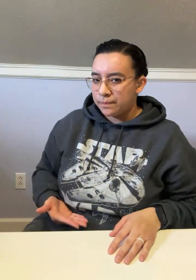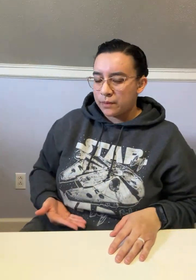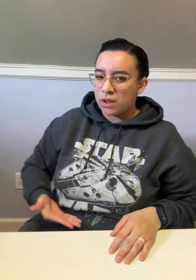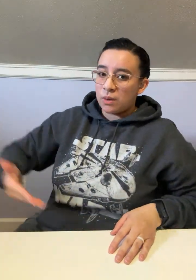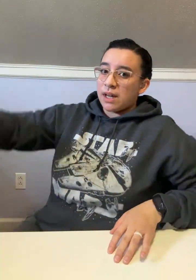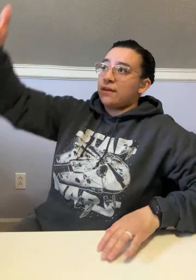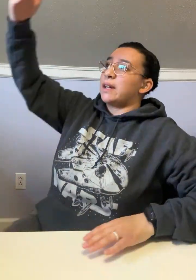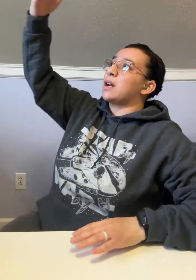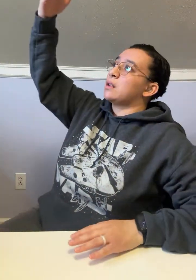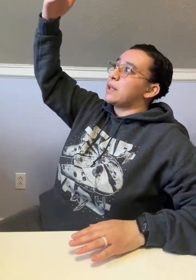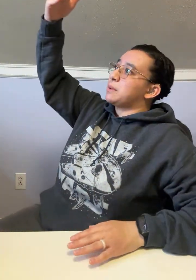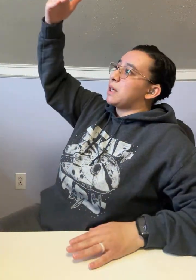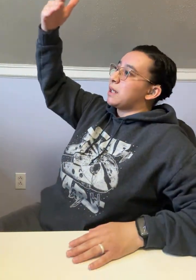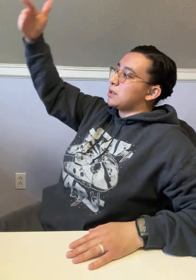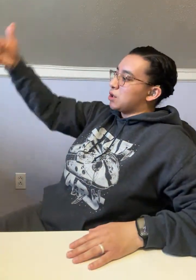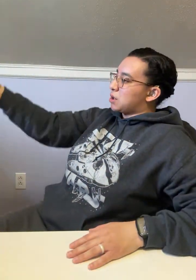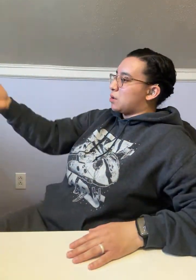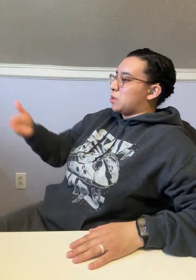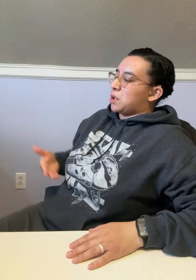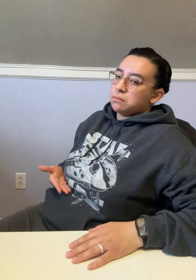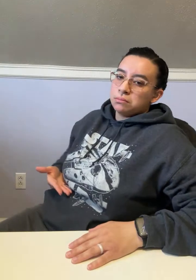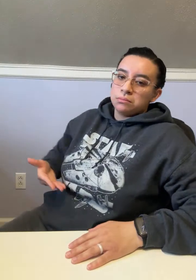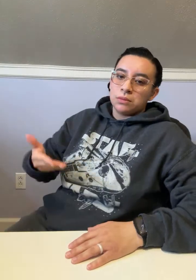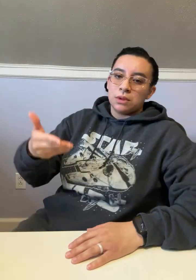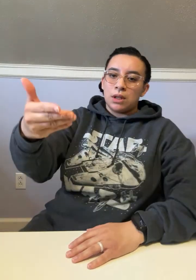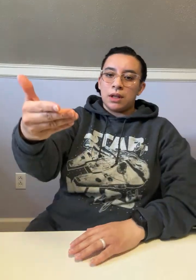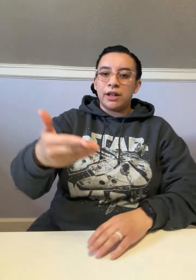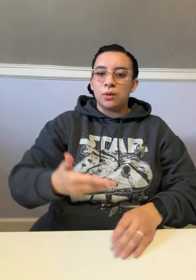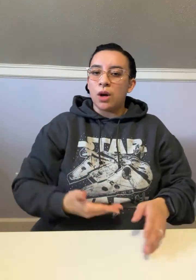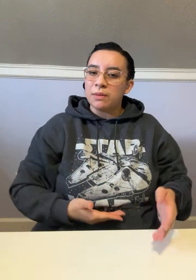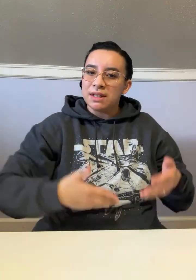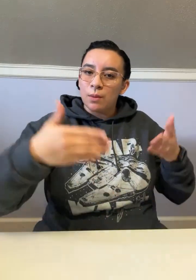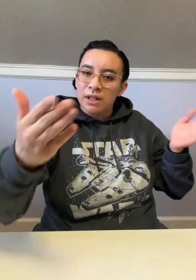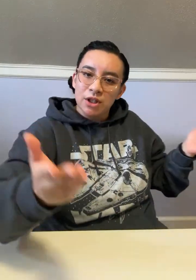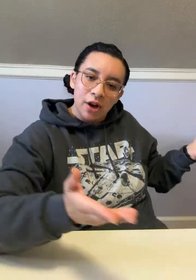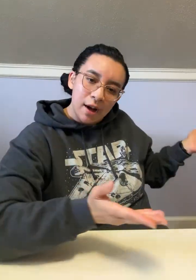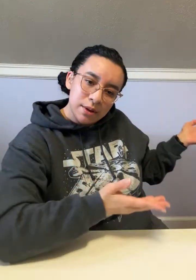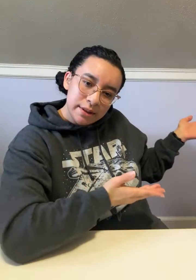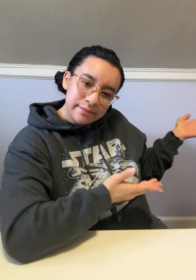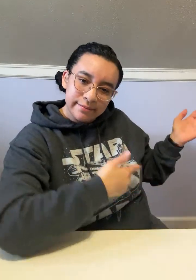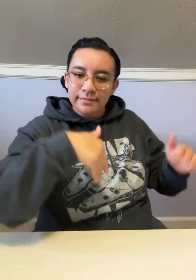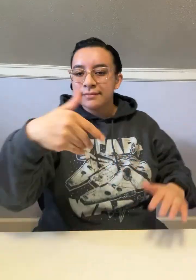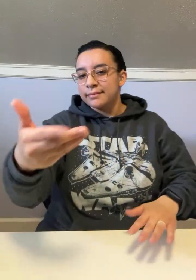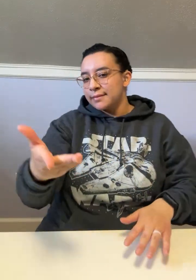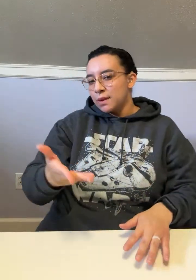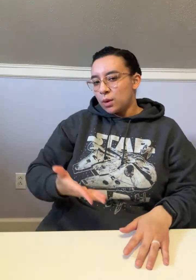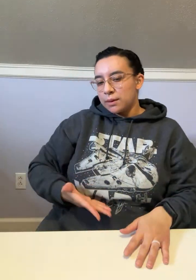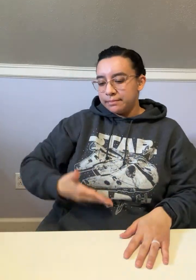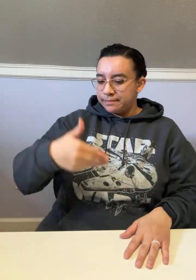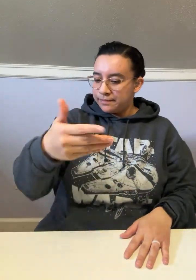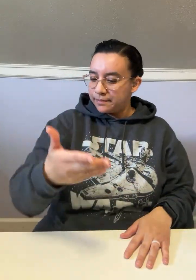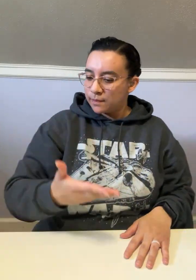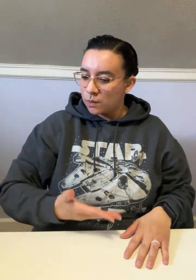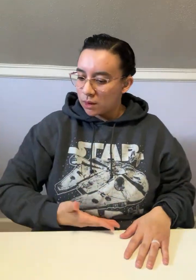You don't want to have it like all the way up too high. You just go welcome. Like you're welcoming someone into your house. Welcome.